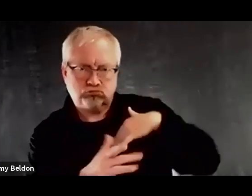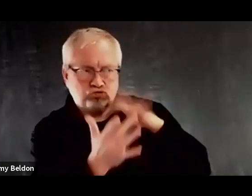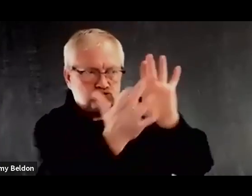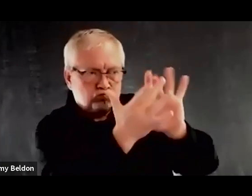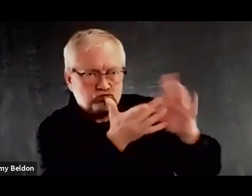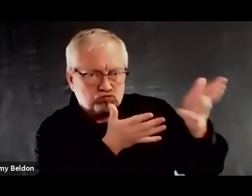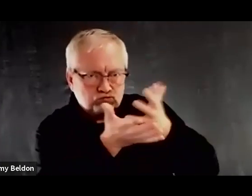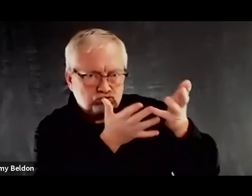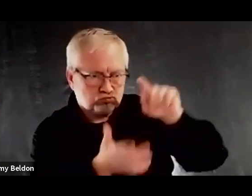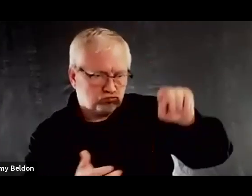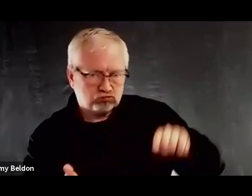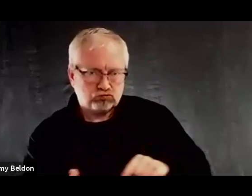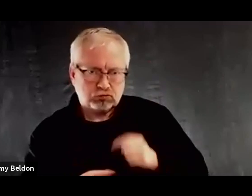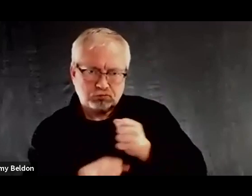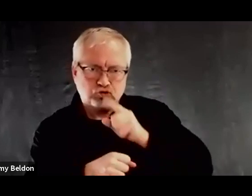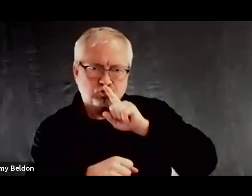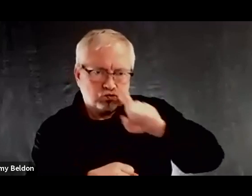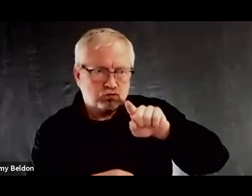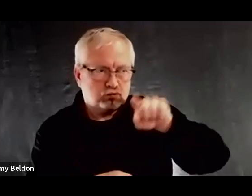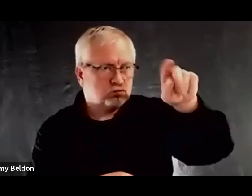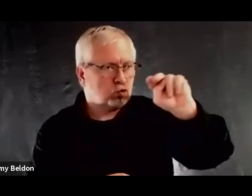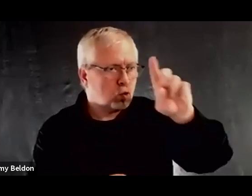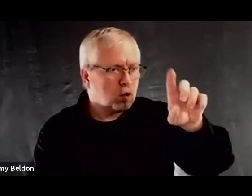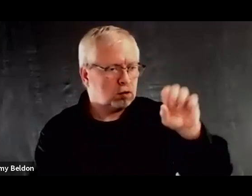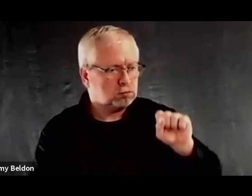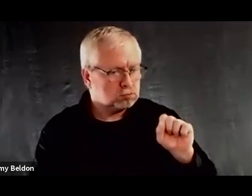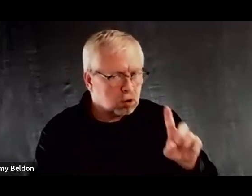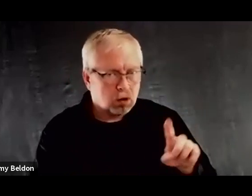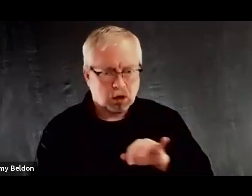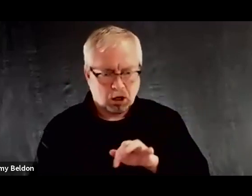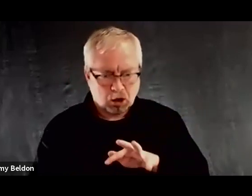as well. In terms of the national